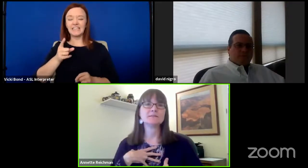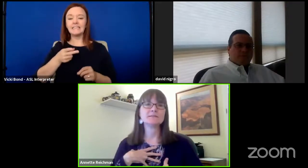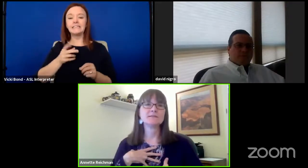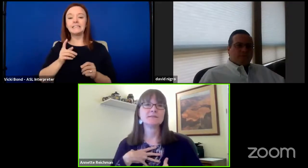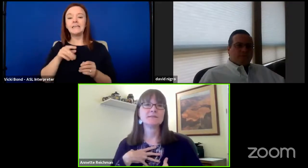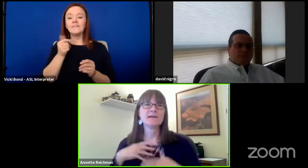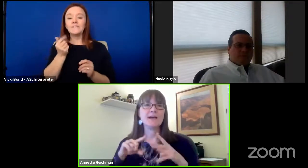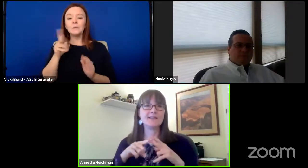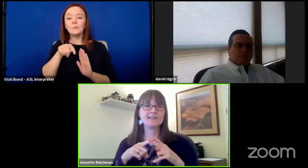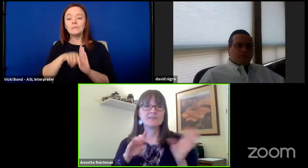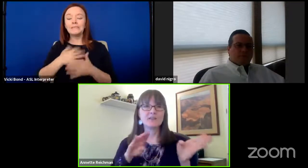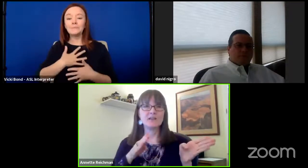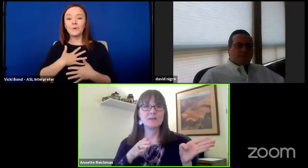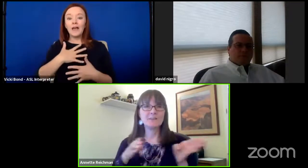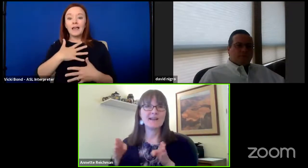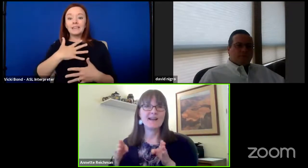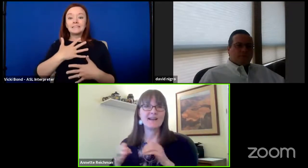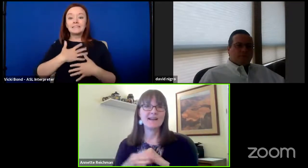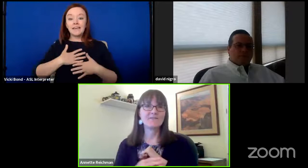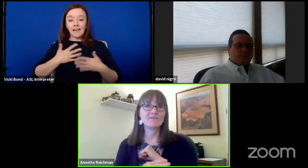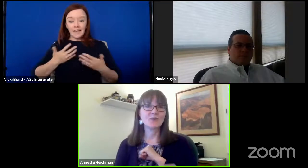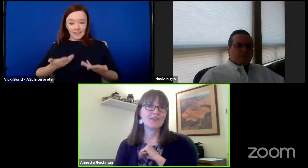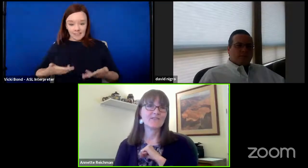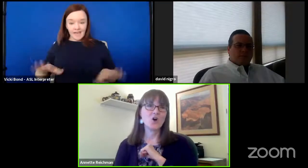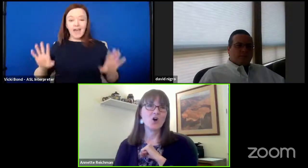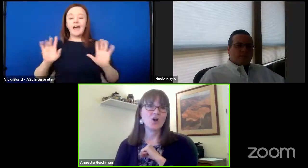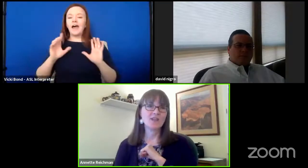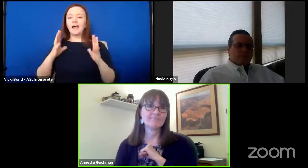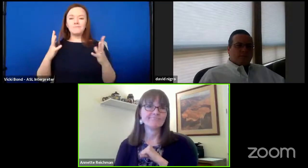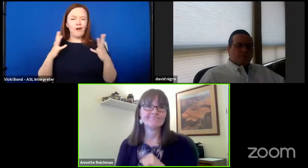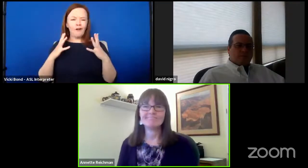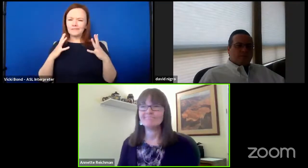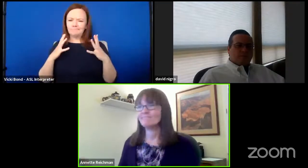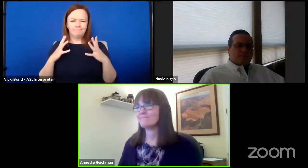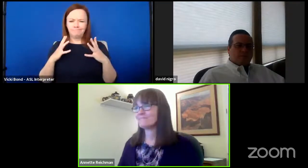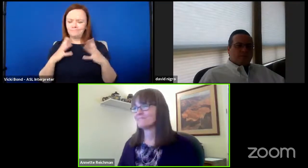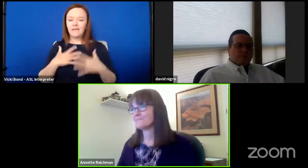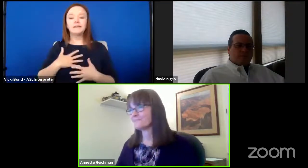breaths and then start planning for the fall.